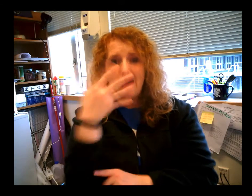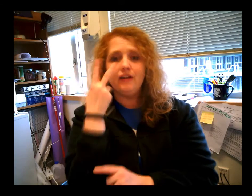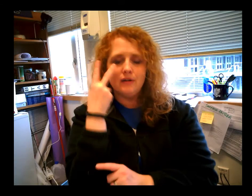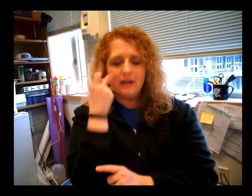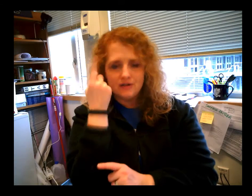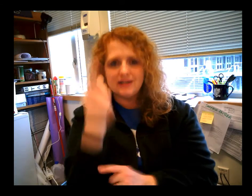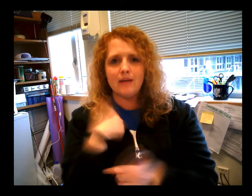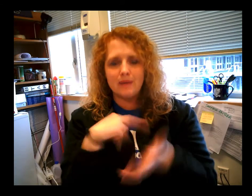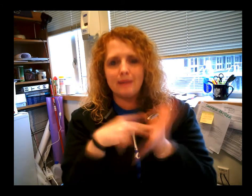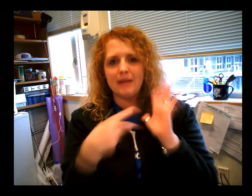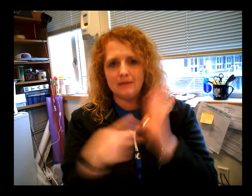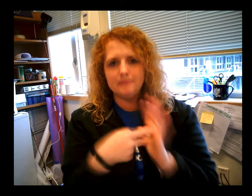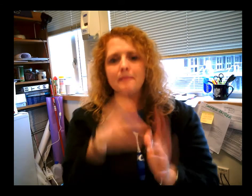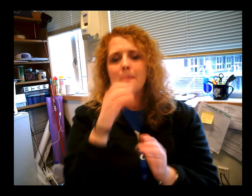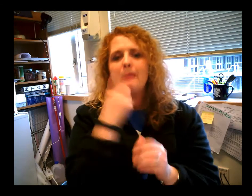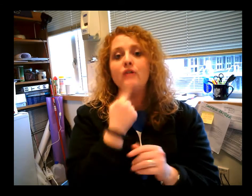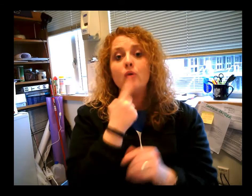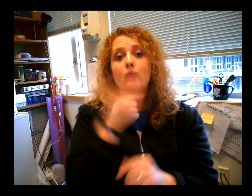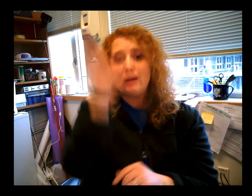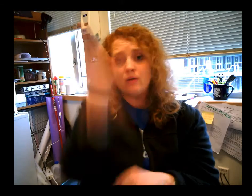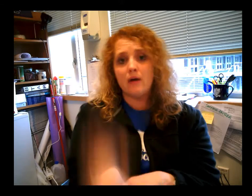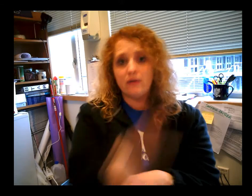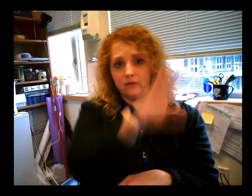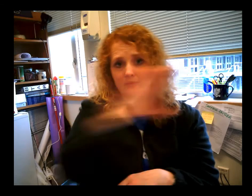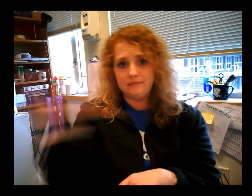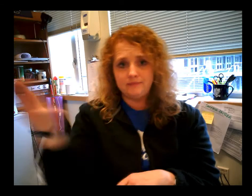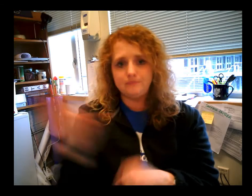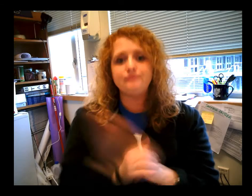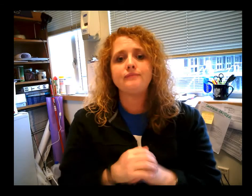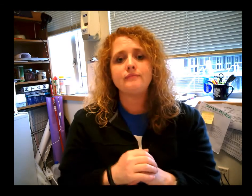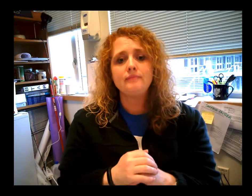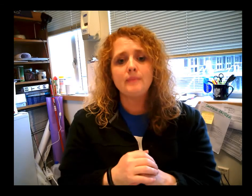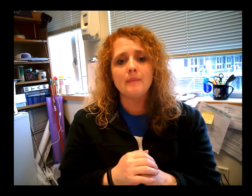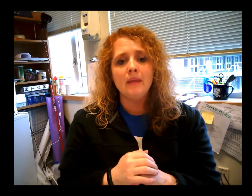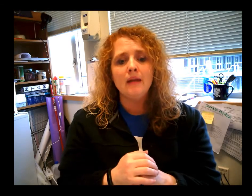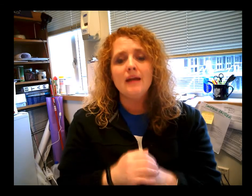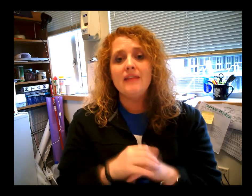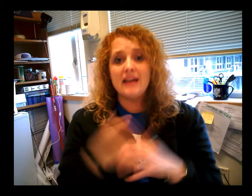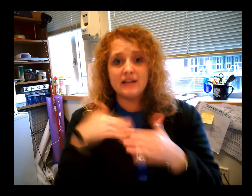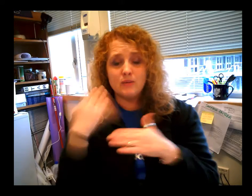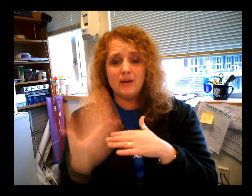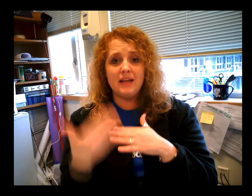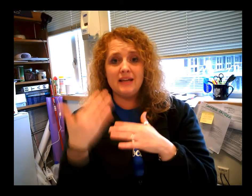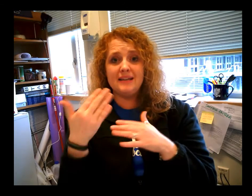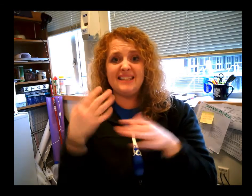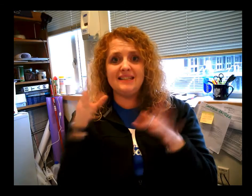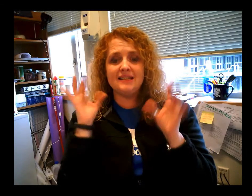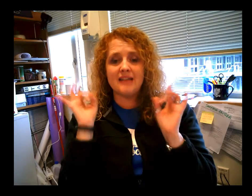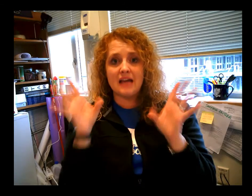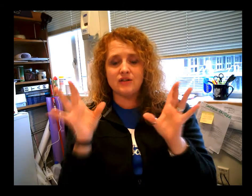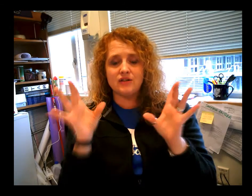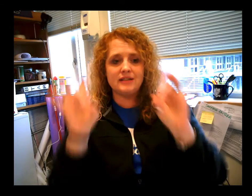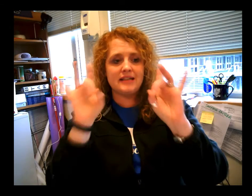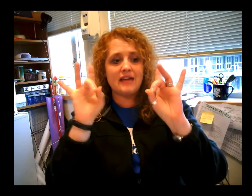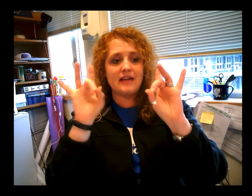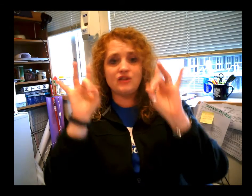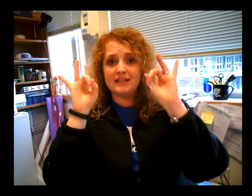you'll understand what I mean. So Red Cross. The next one is disaster. Disaster is